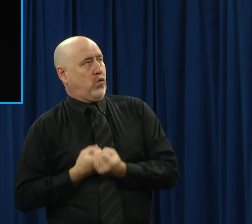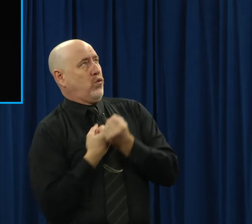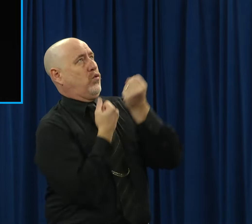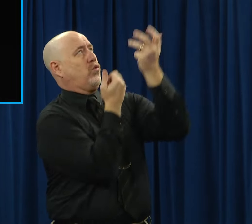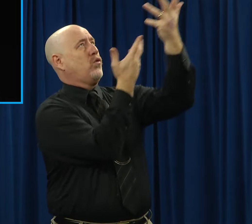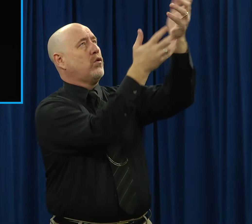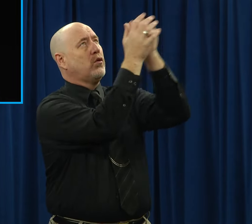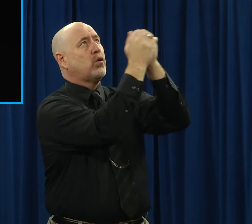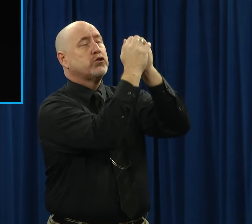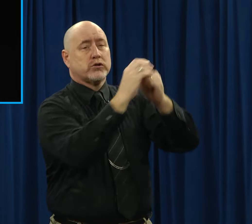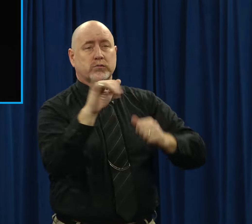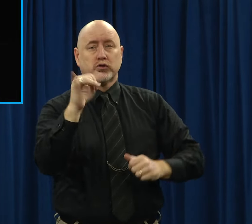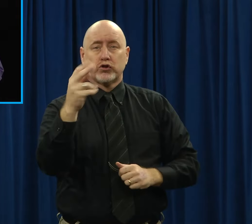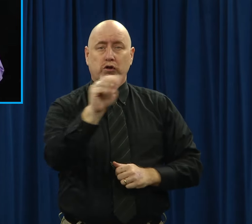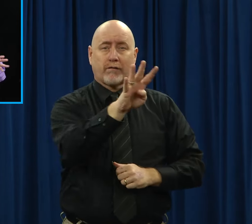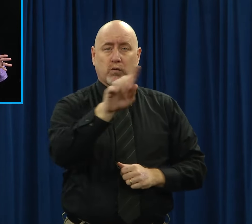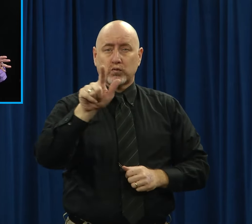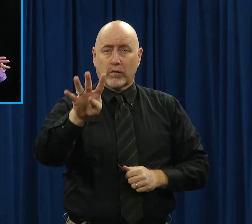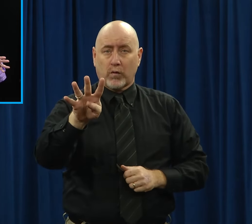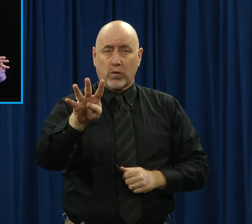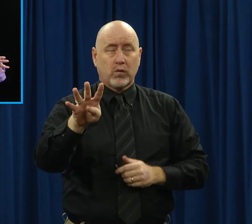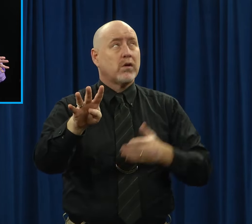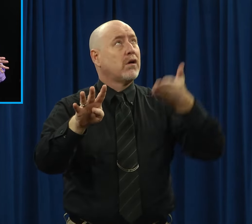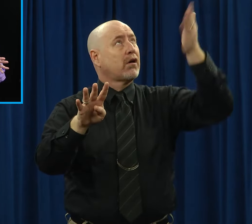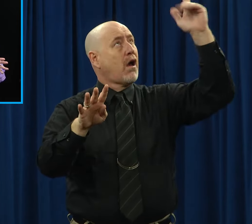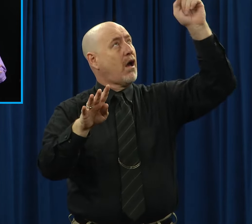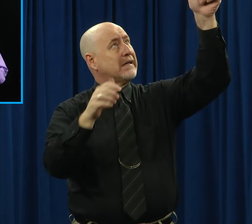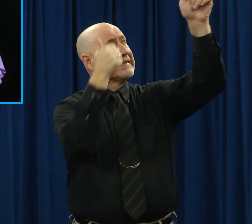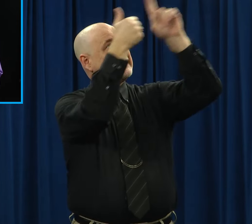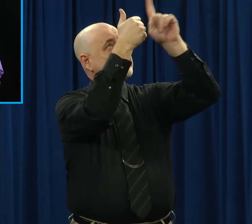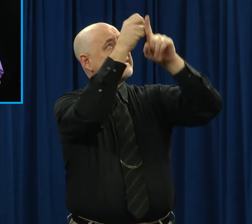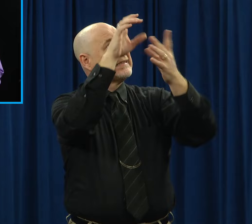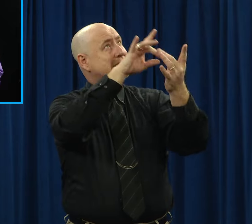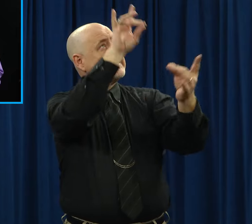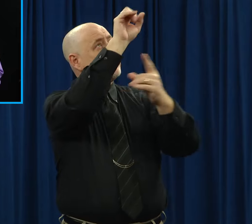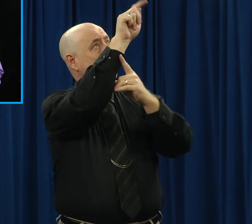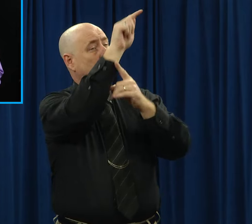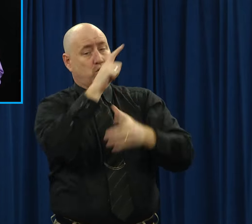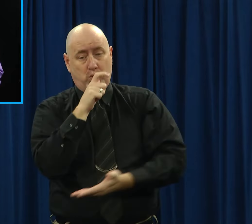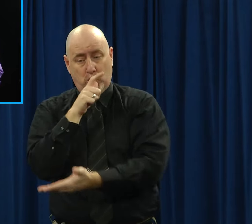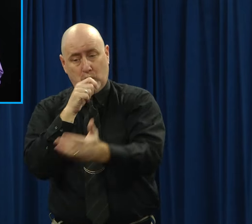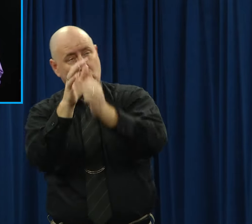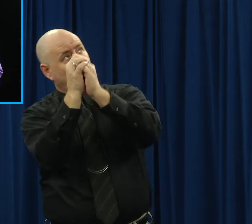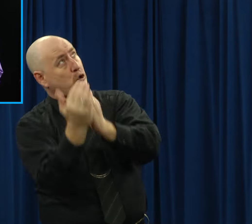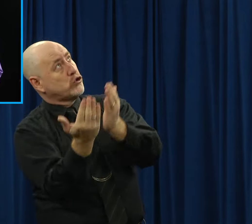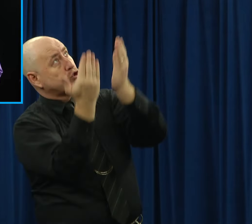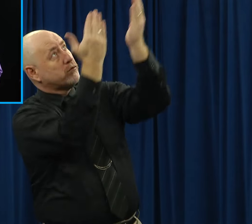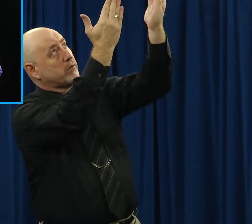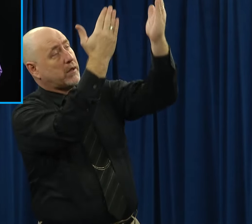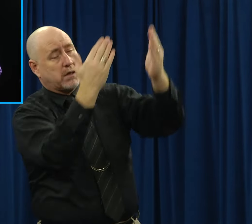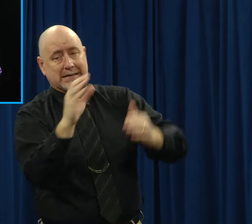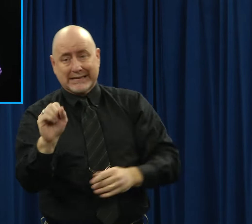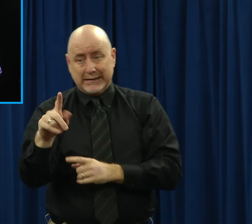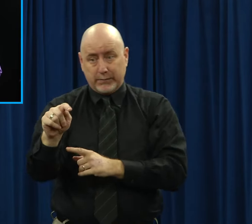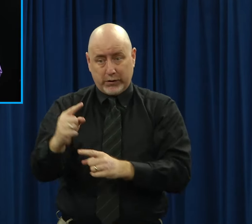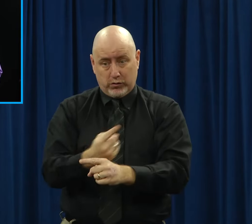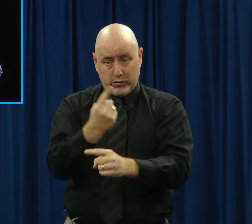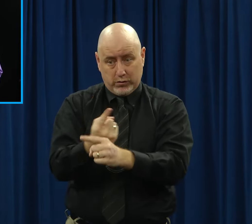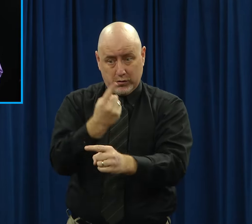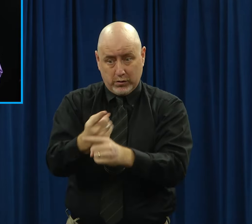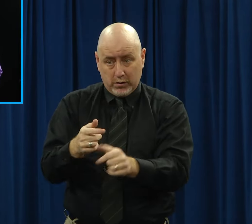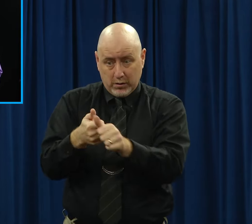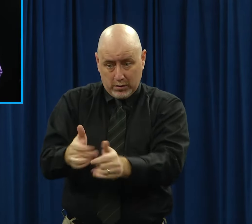ultimately from our soul, from our spirit. John 4:24 says, God is a spirit, and they that worship Him must worship Him in